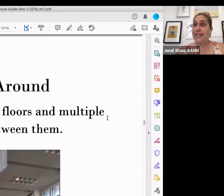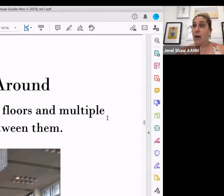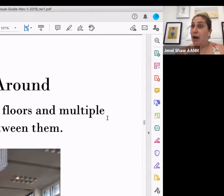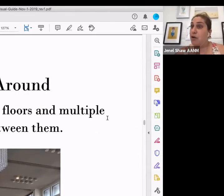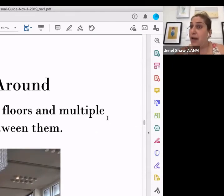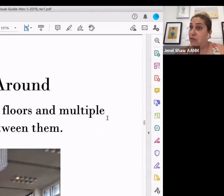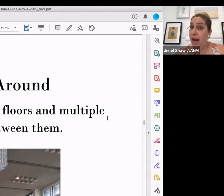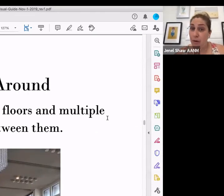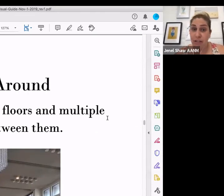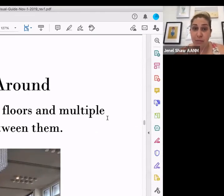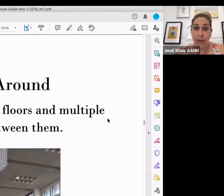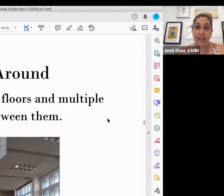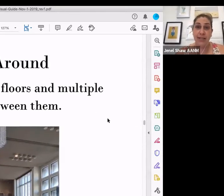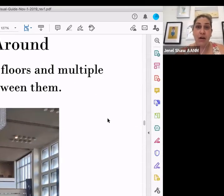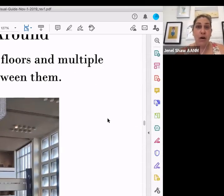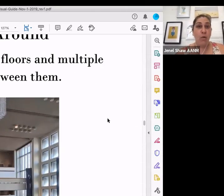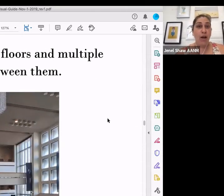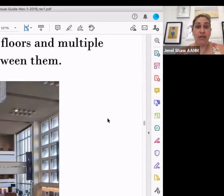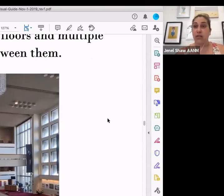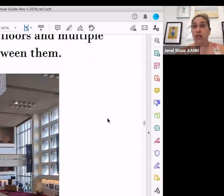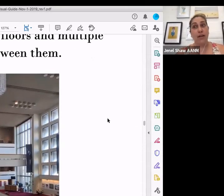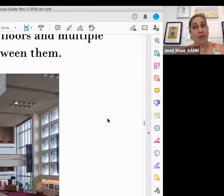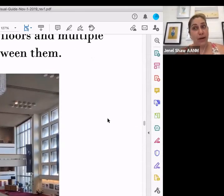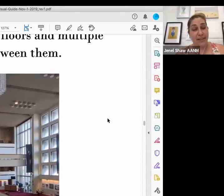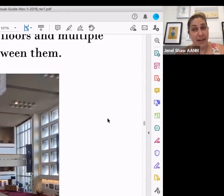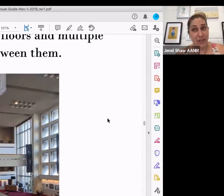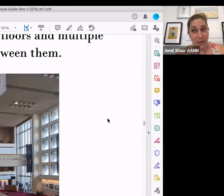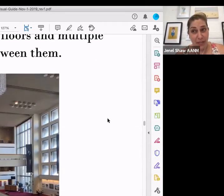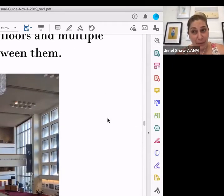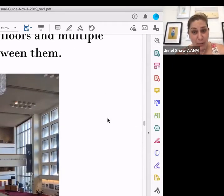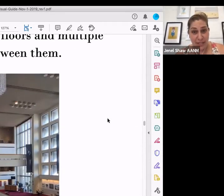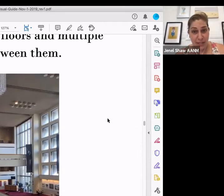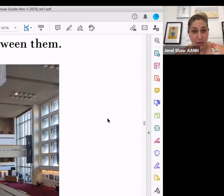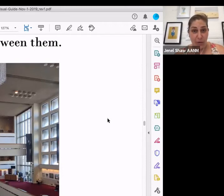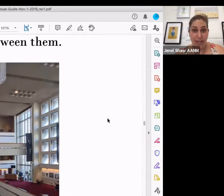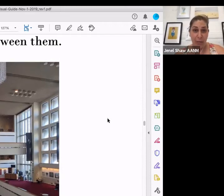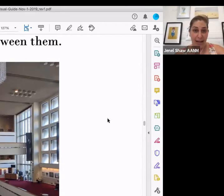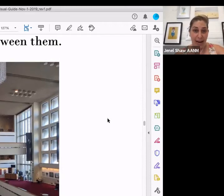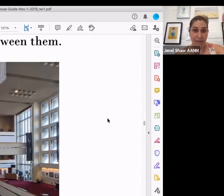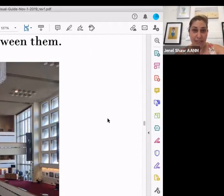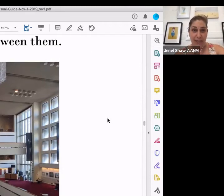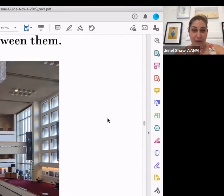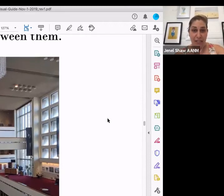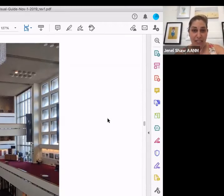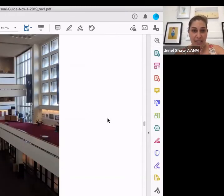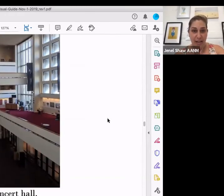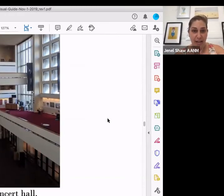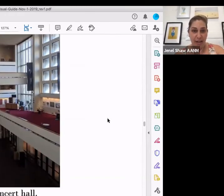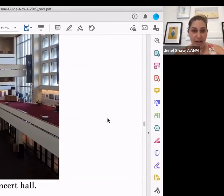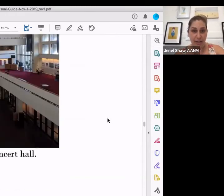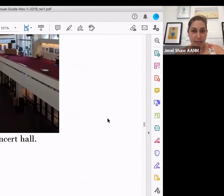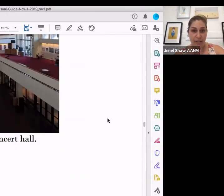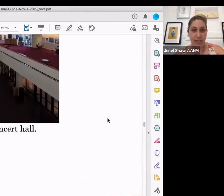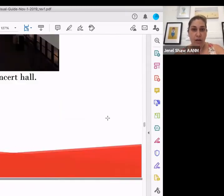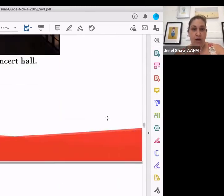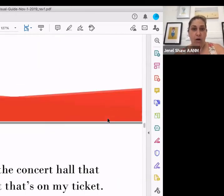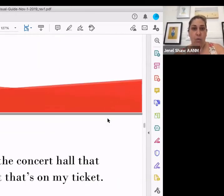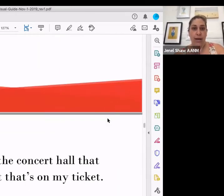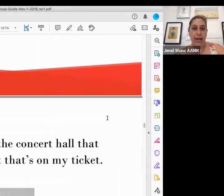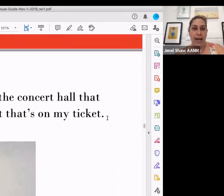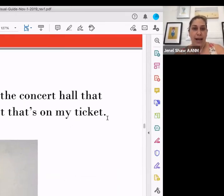All right, now how do you get around the space? Well, there's lots of ways to get around the WSO. So here we have the different